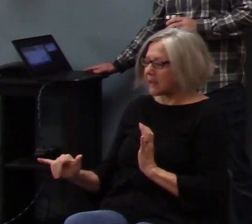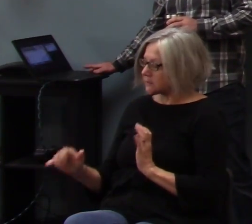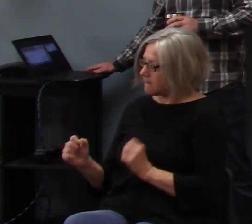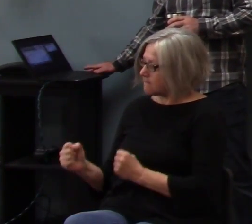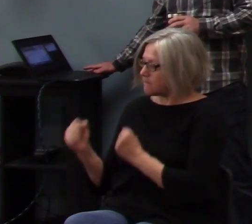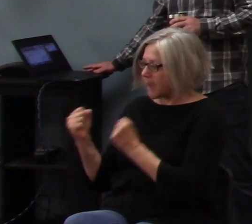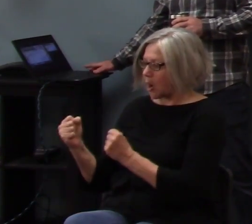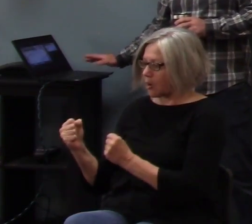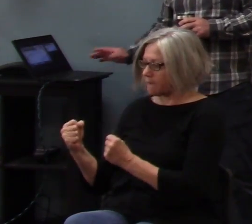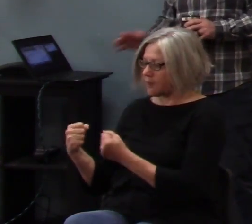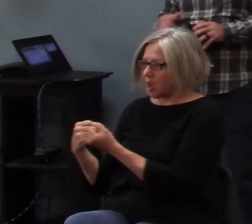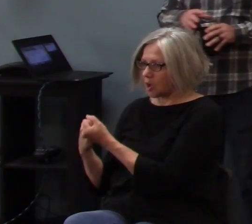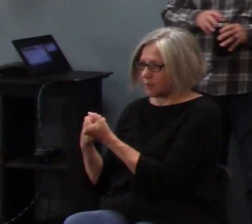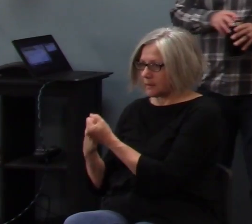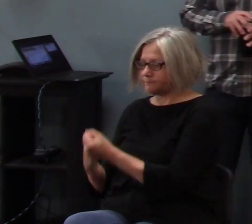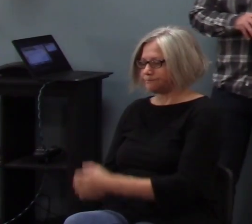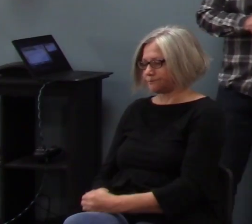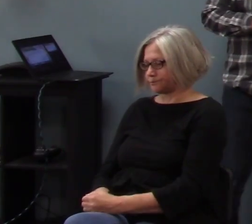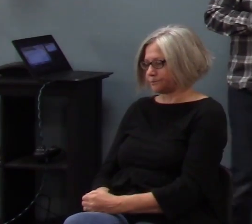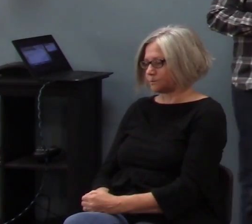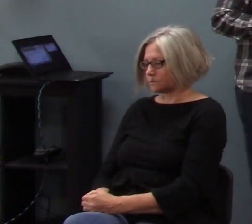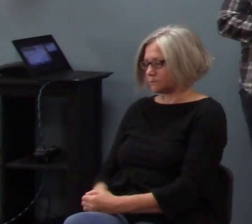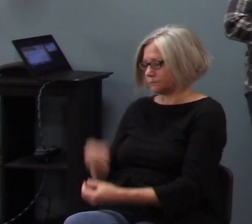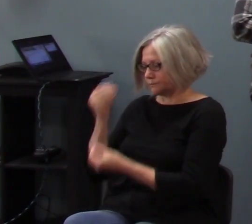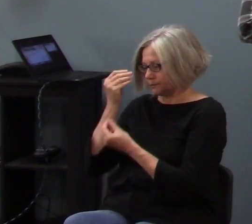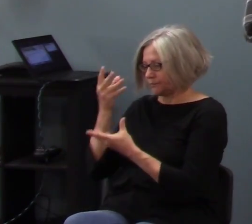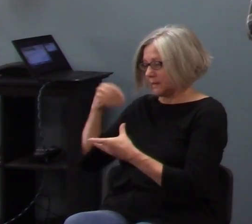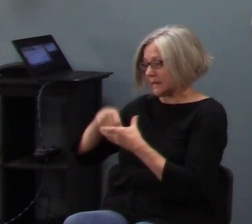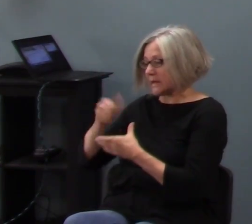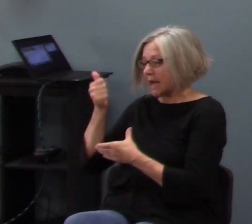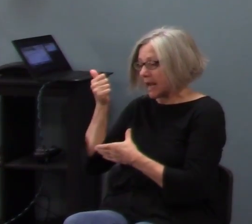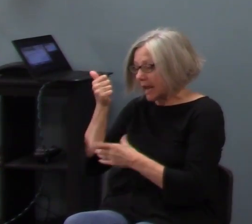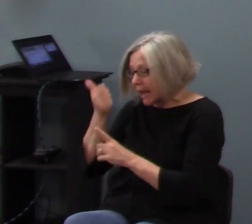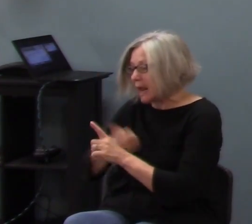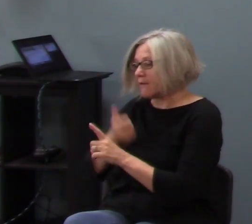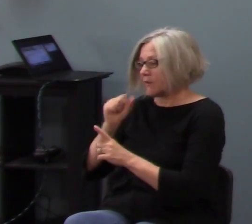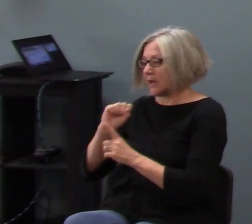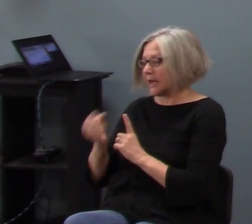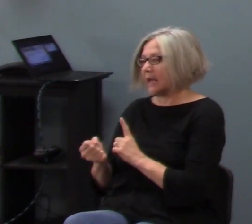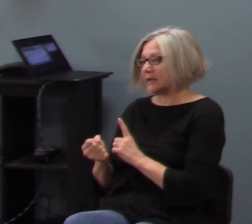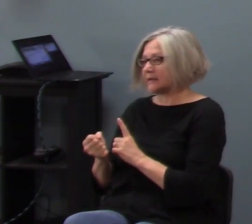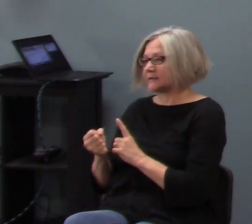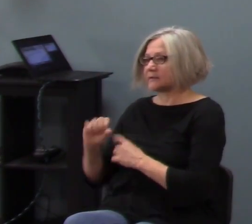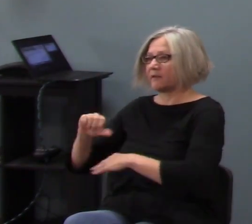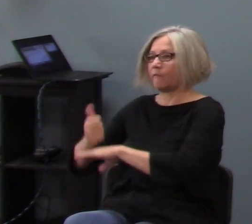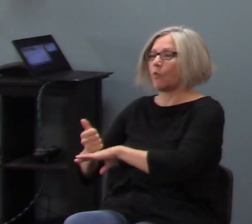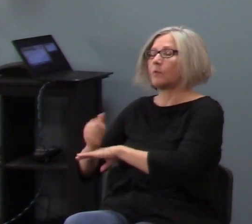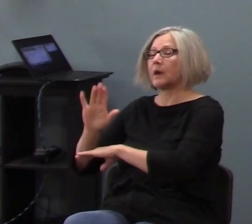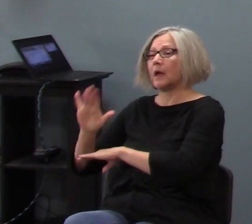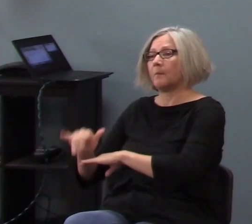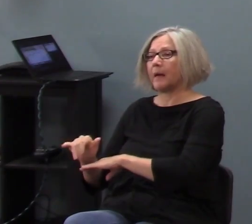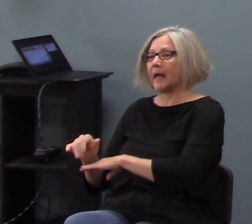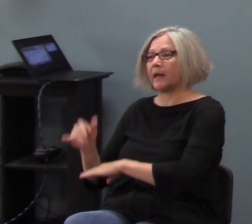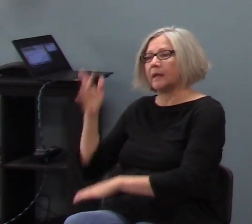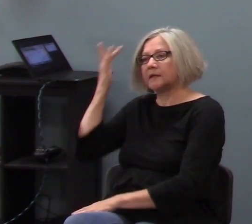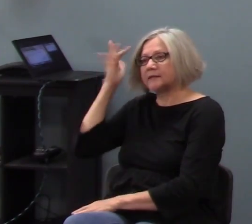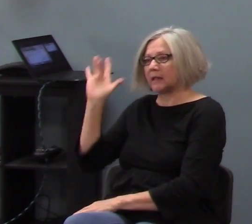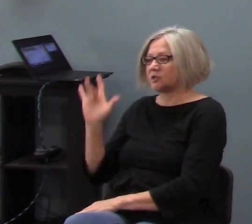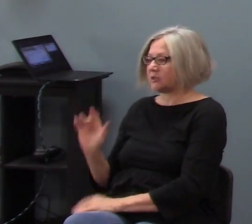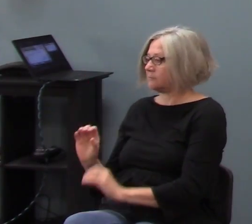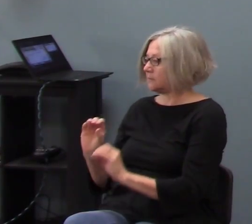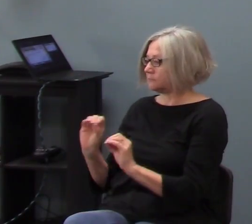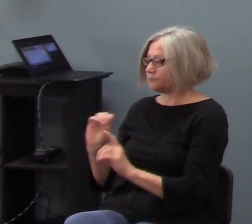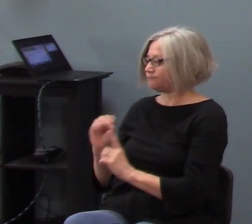argument. And information, in every case that we see it, is formed by an intelligence. There's 0 cases we've ever